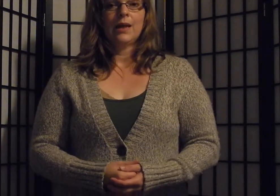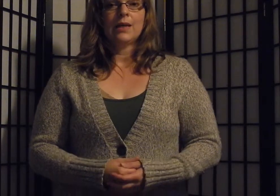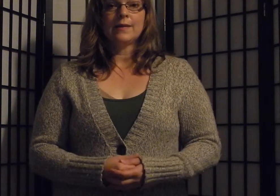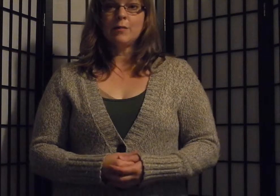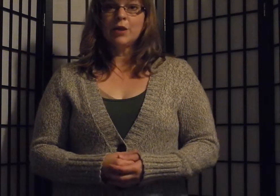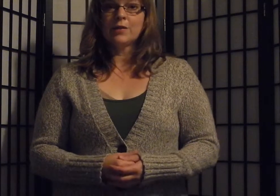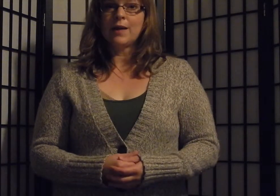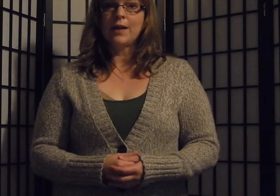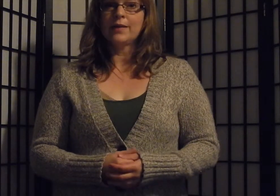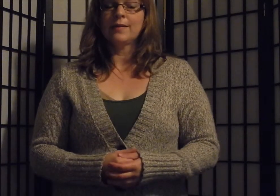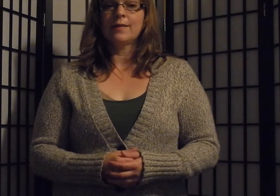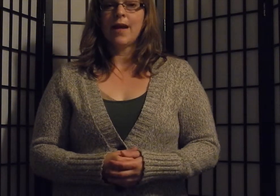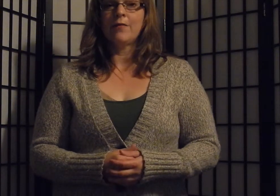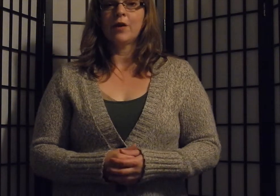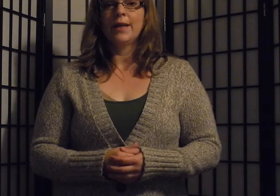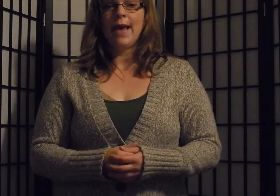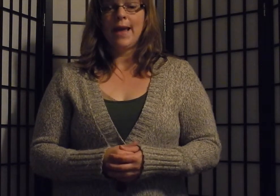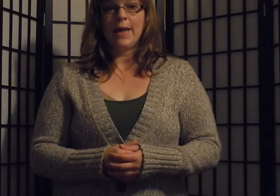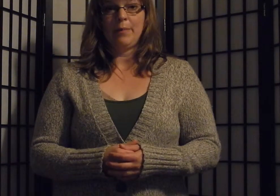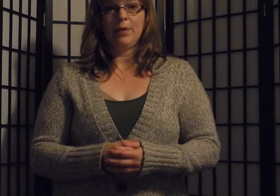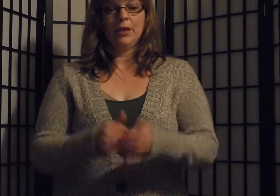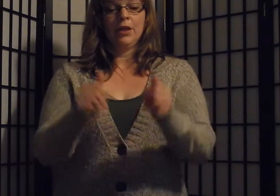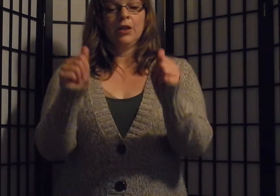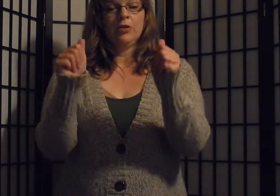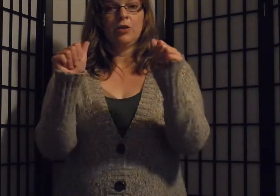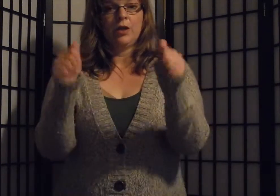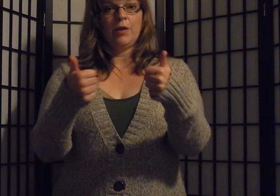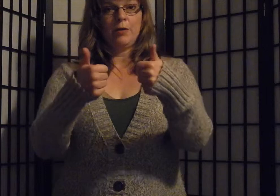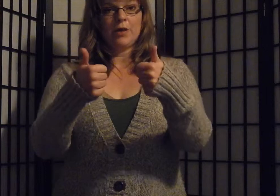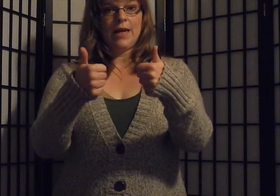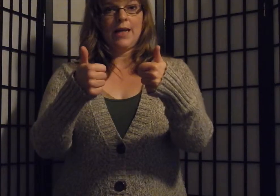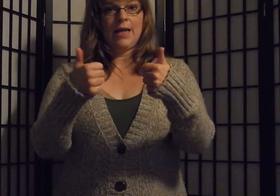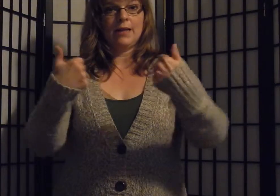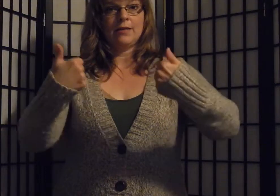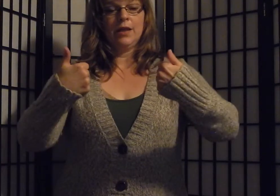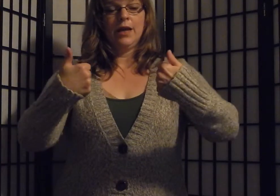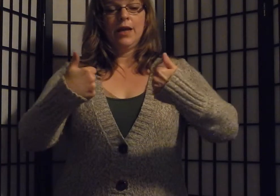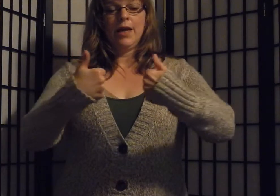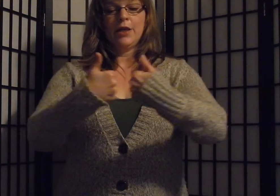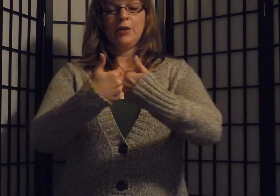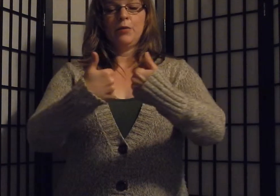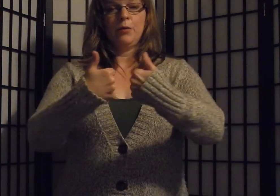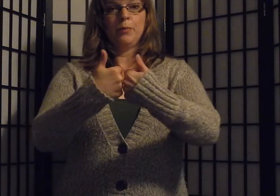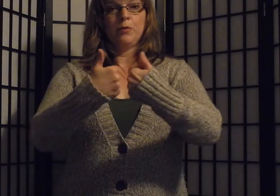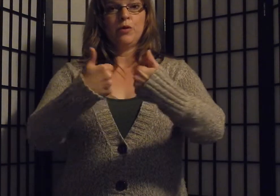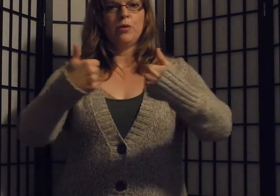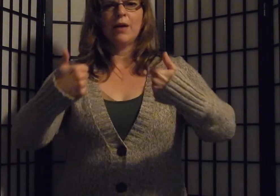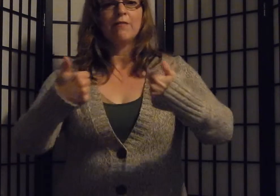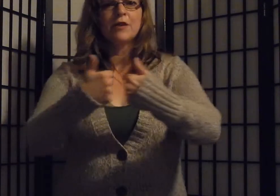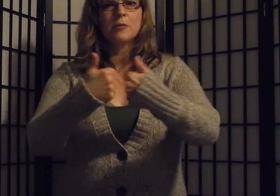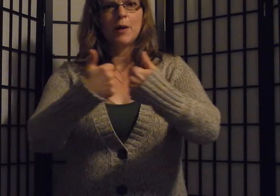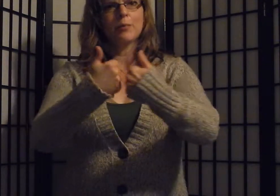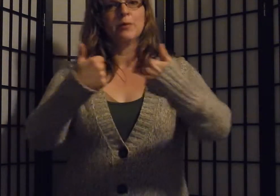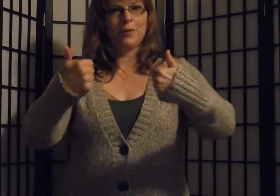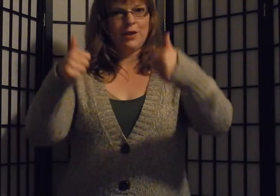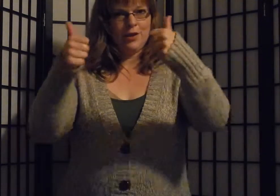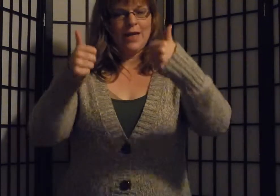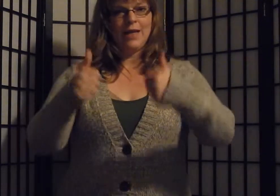A similar sign is a sign for game. So you keep your 10 hands and you do a fist bump with your 10